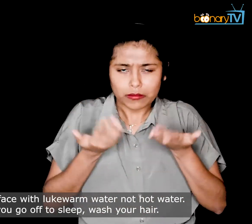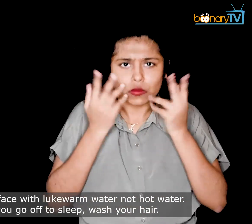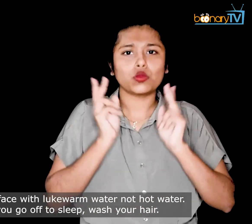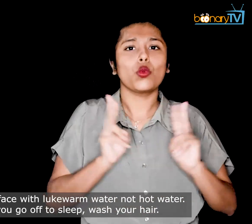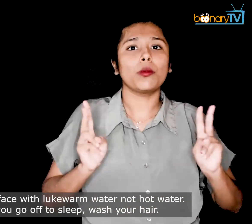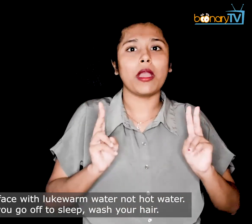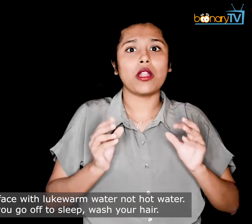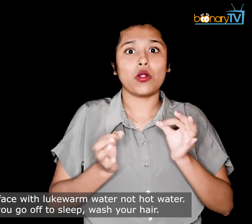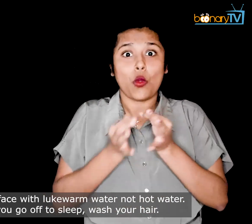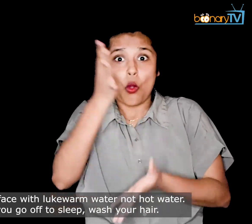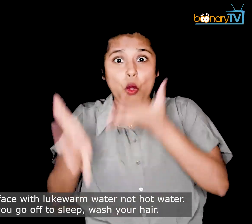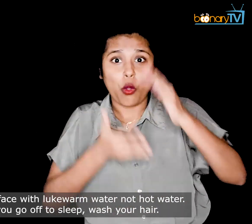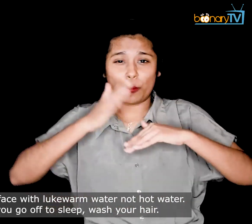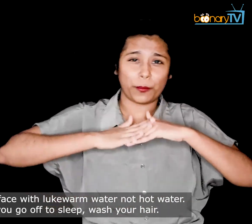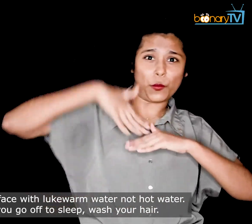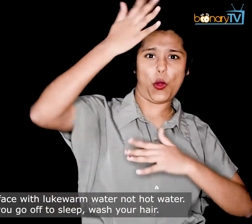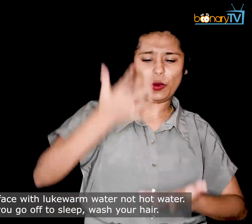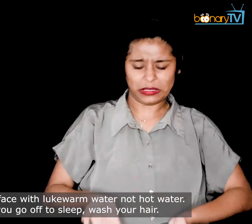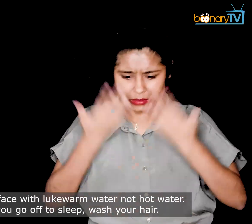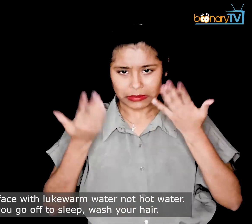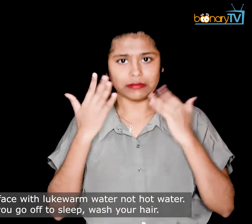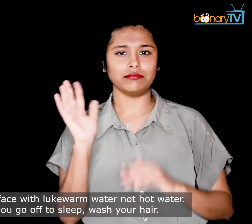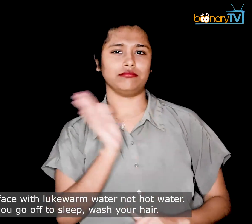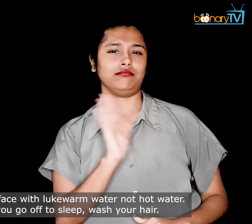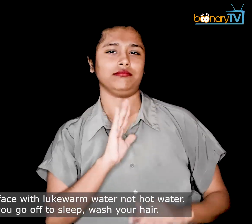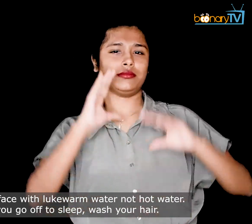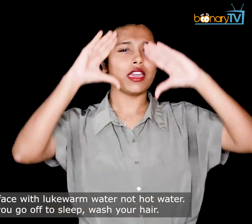lukewarm water, not hot water.